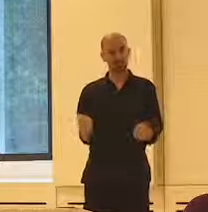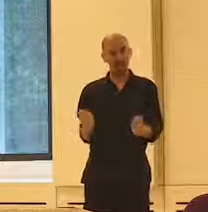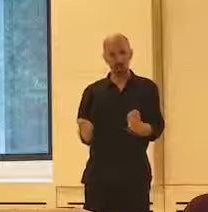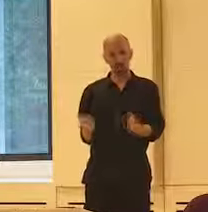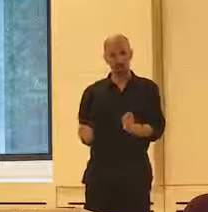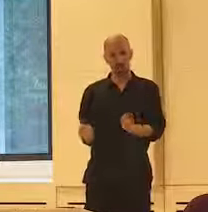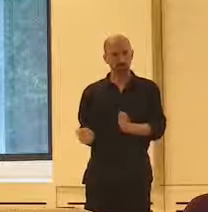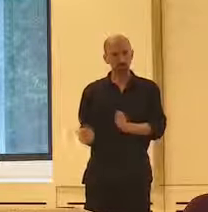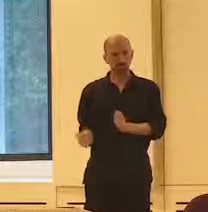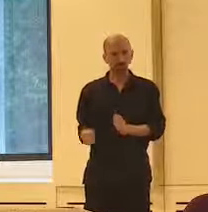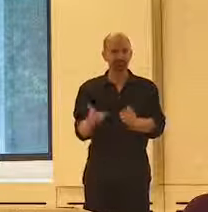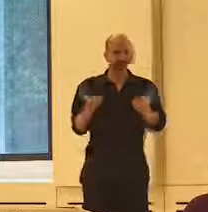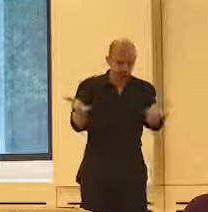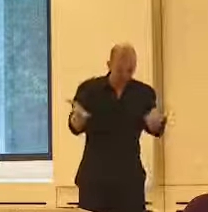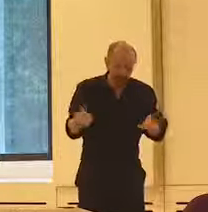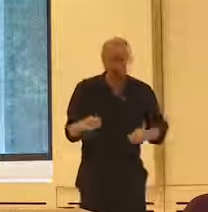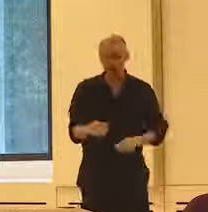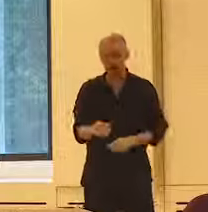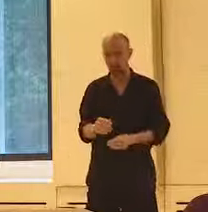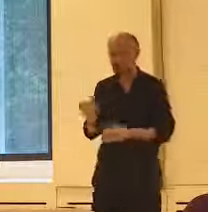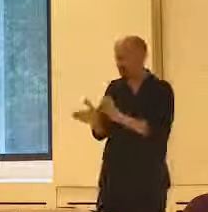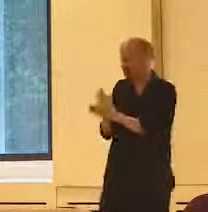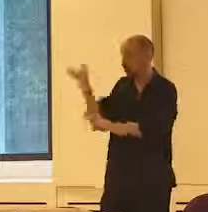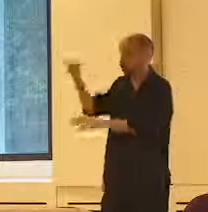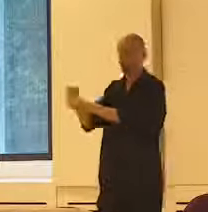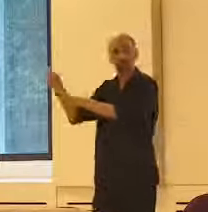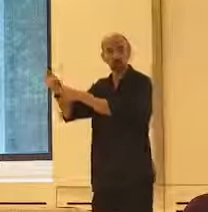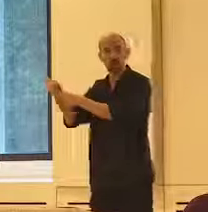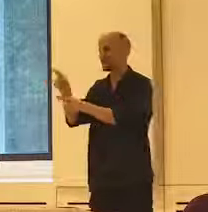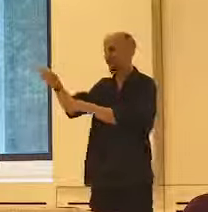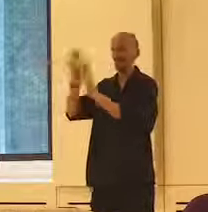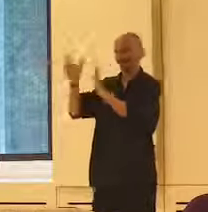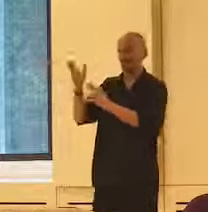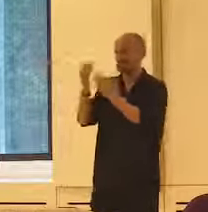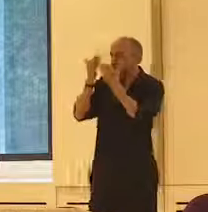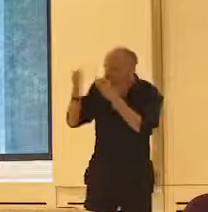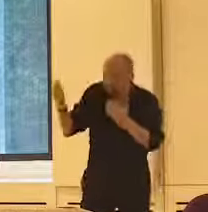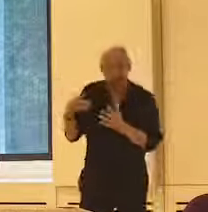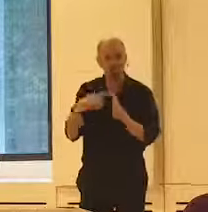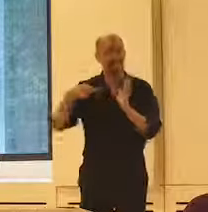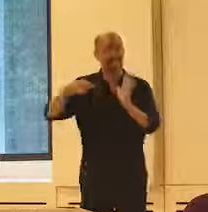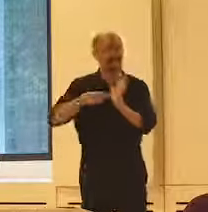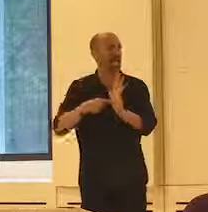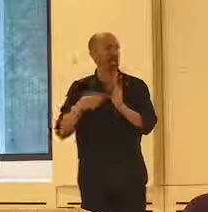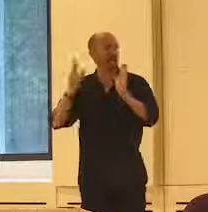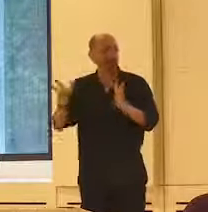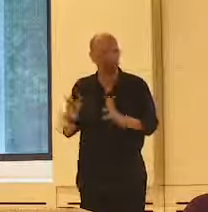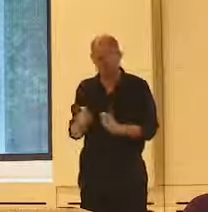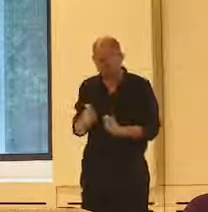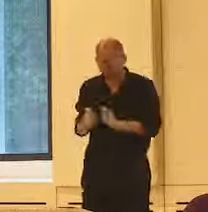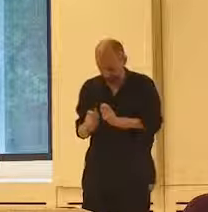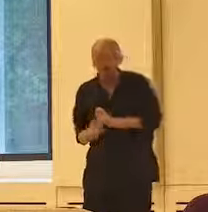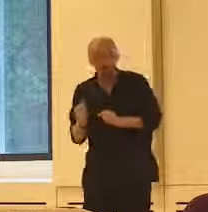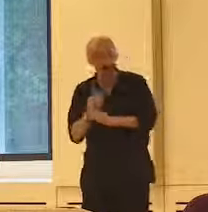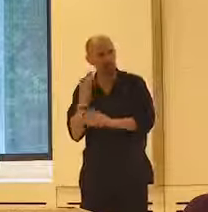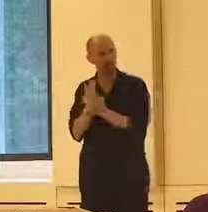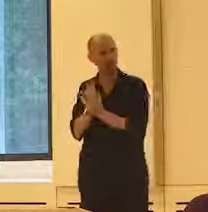services, you have to make reasonable accommodation. So you go to your GP, and so you have to